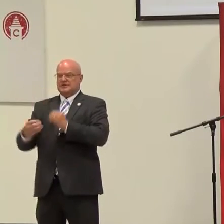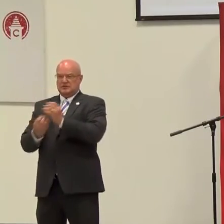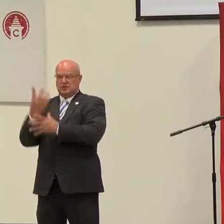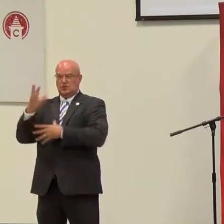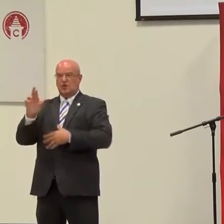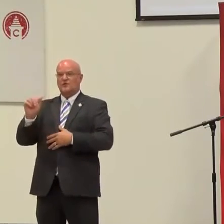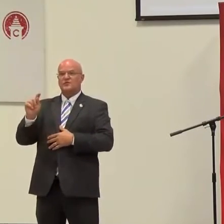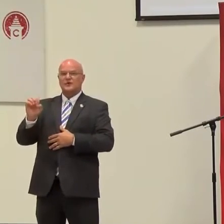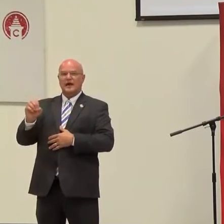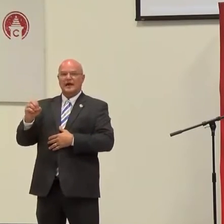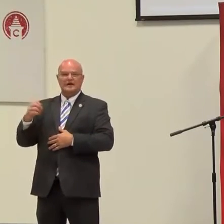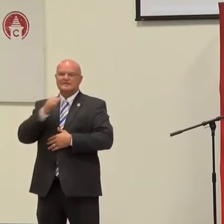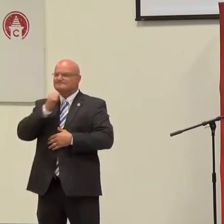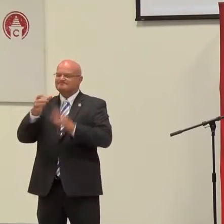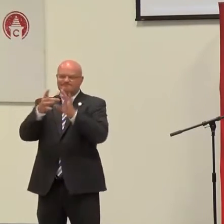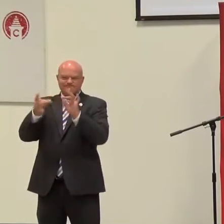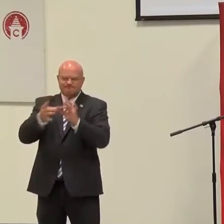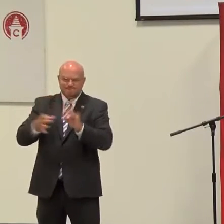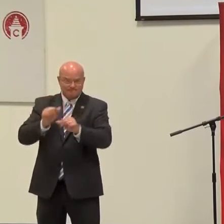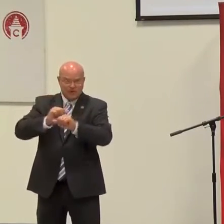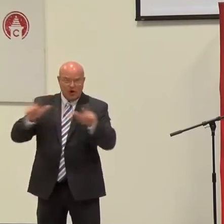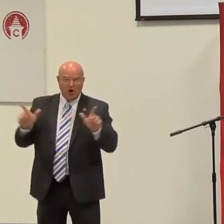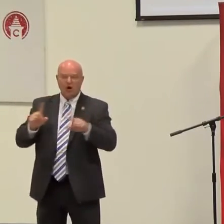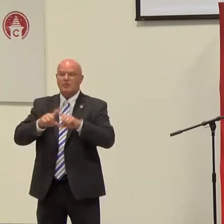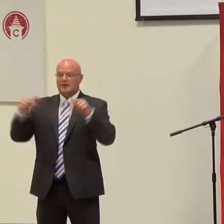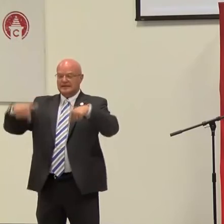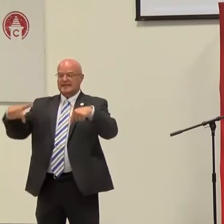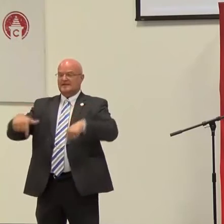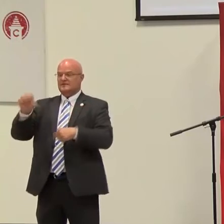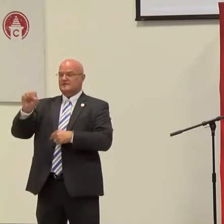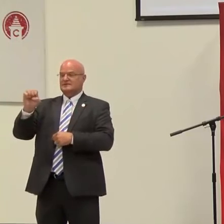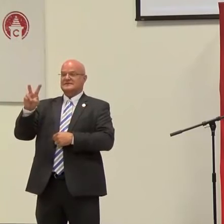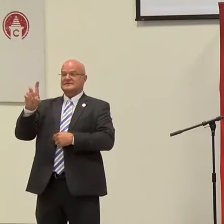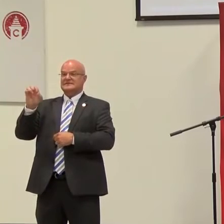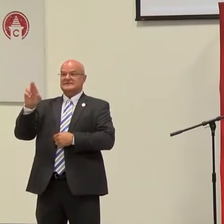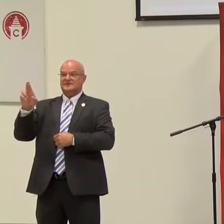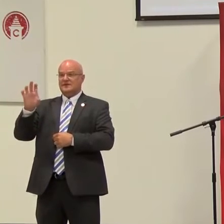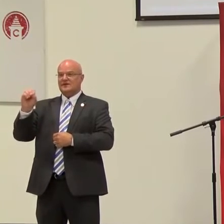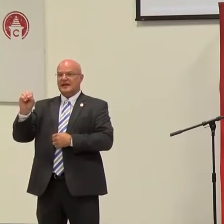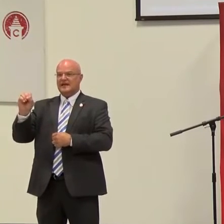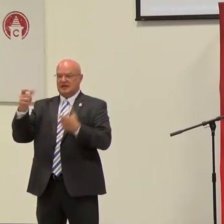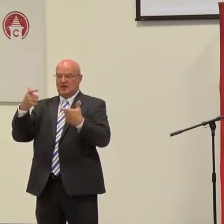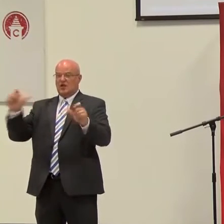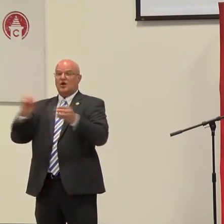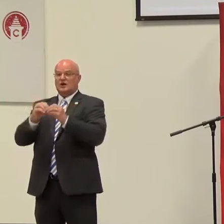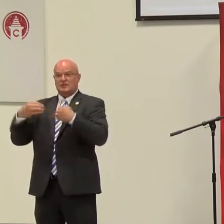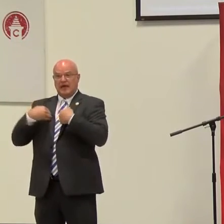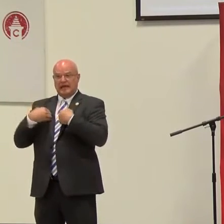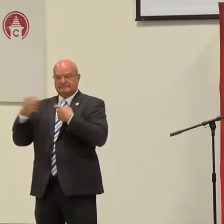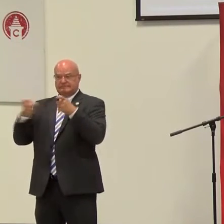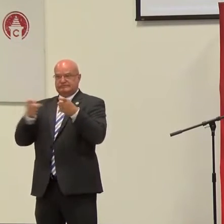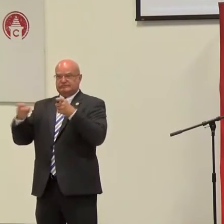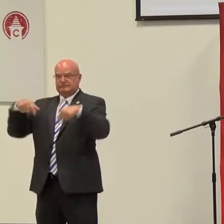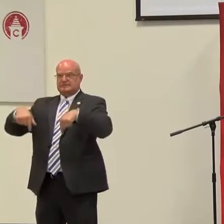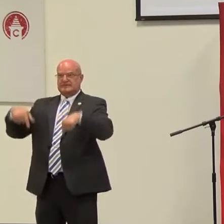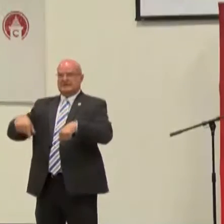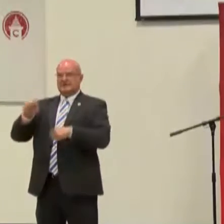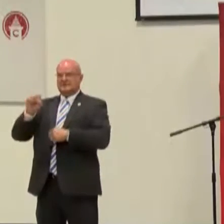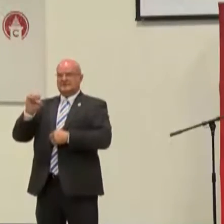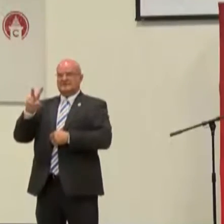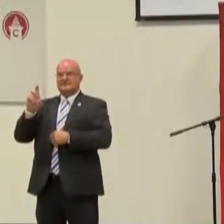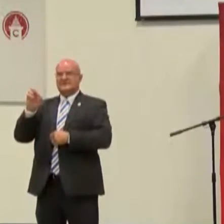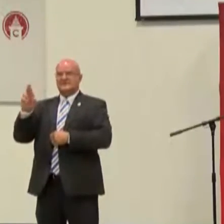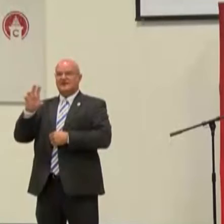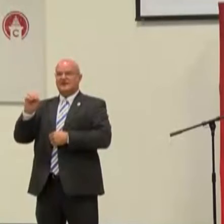rate. And we won't go through them all, but here in Sevier County, you can see the large numbers that you had to deal with here in Sevier County.